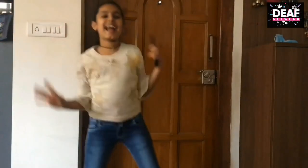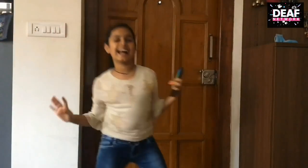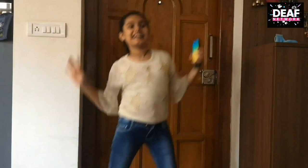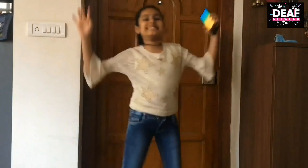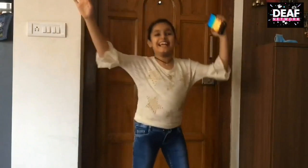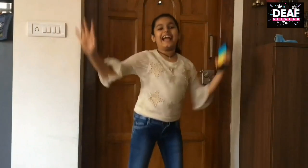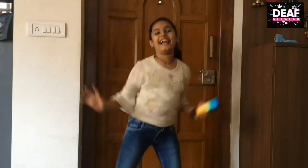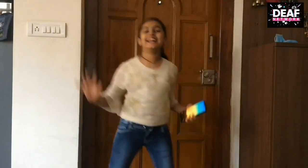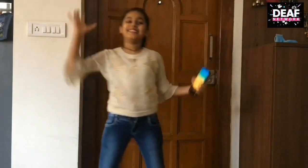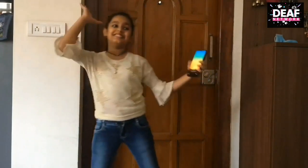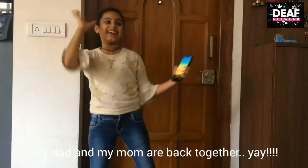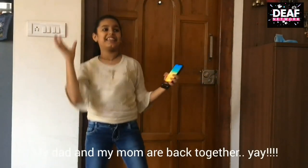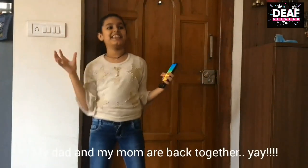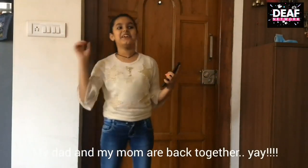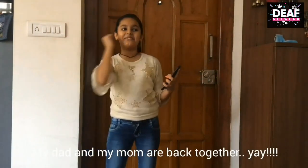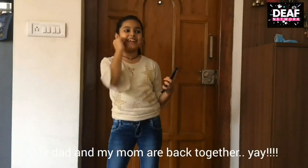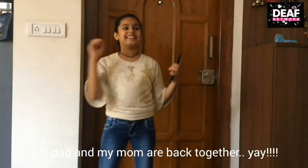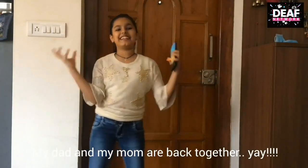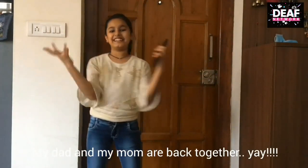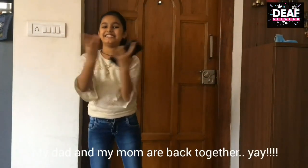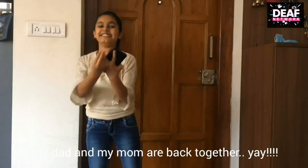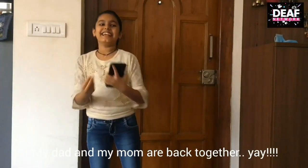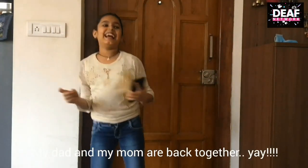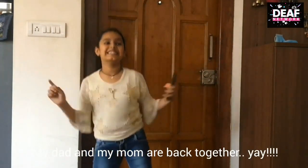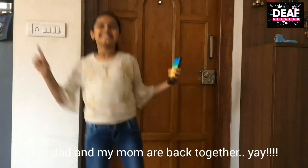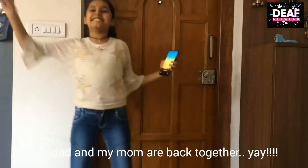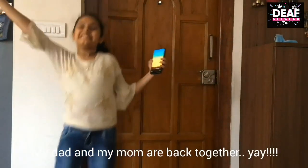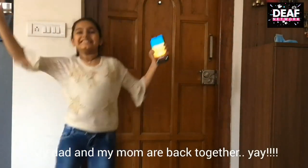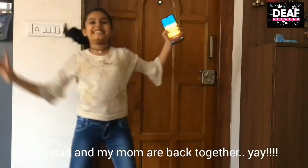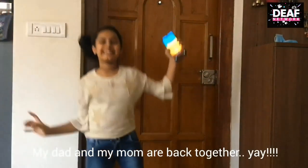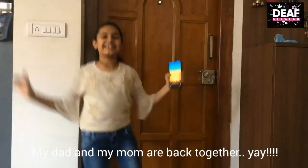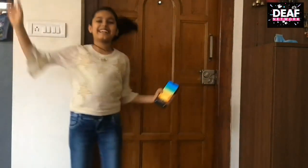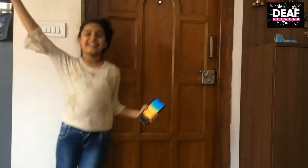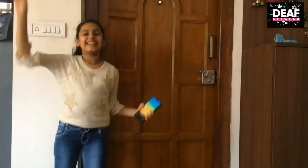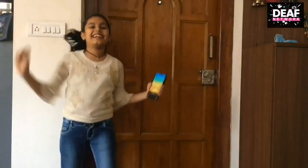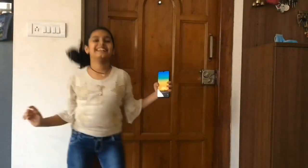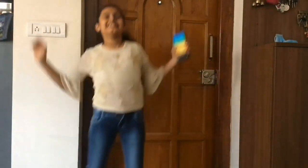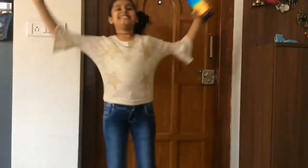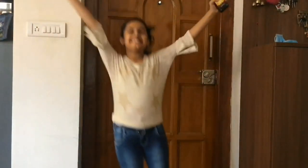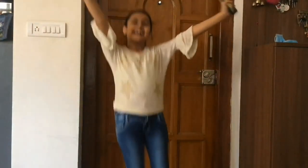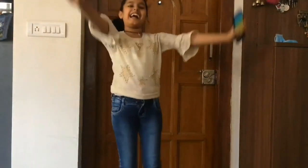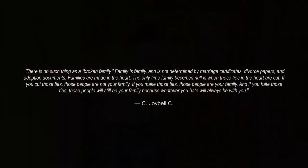come. Bali, bali, bali, bali. My mother, father are together. My parents, come home.